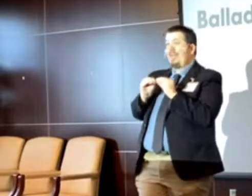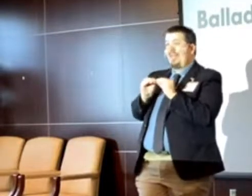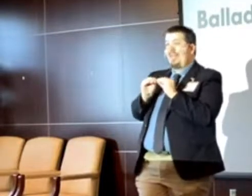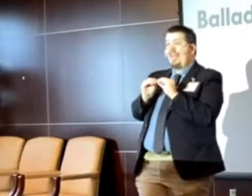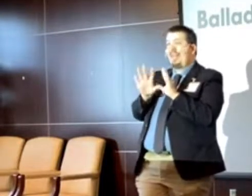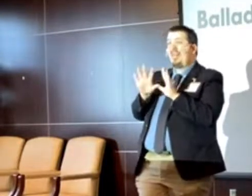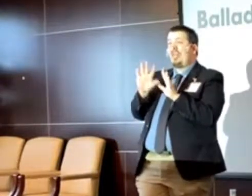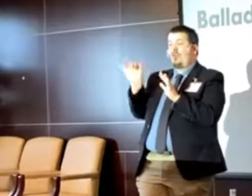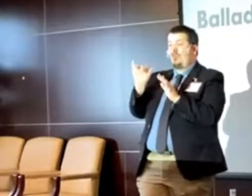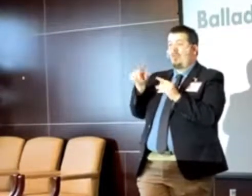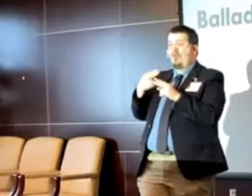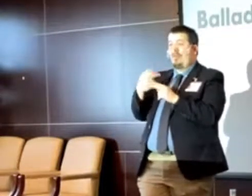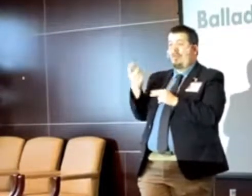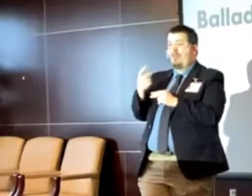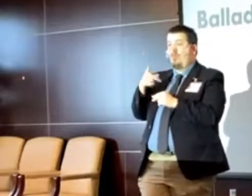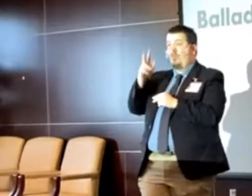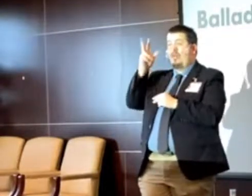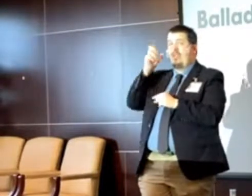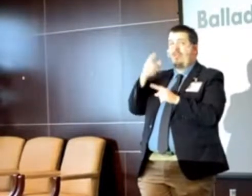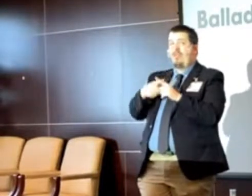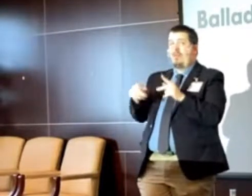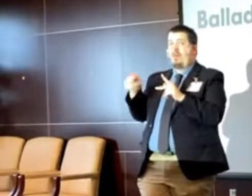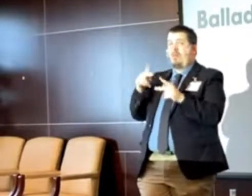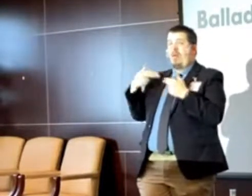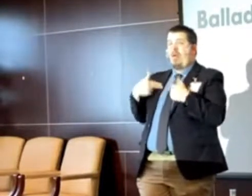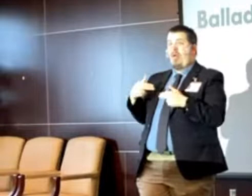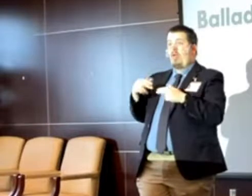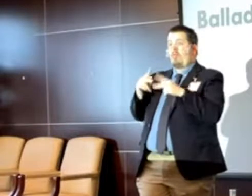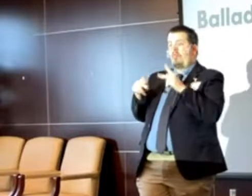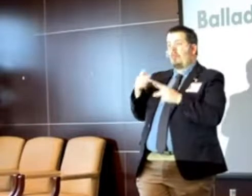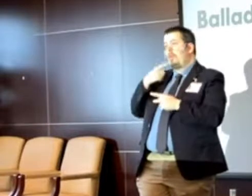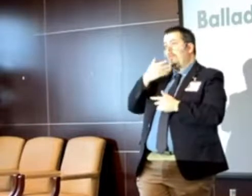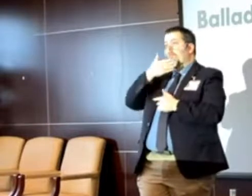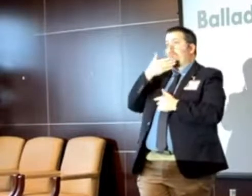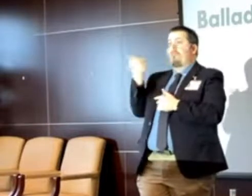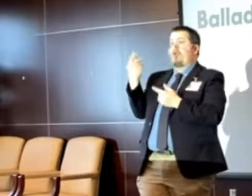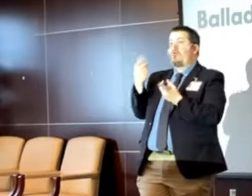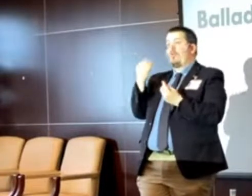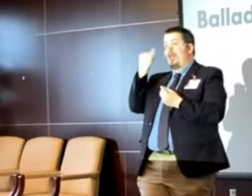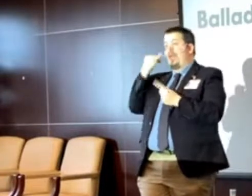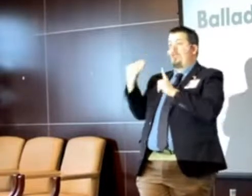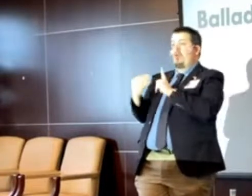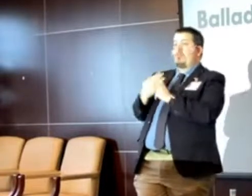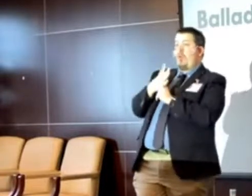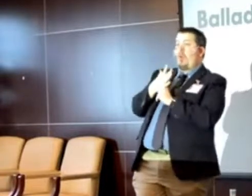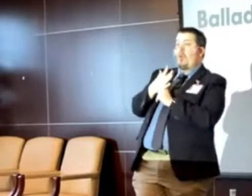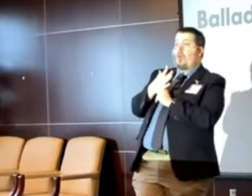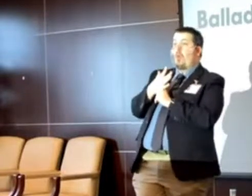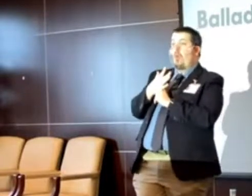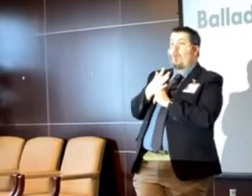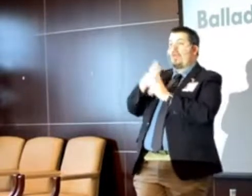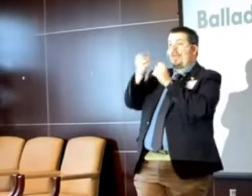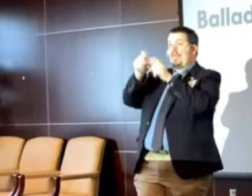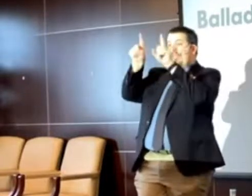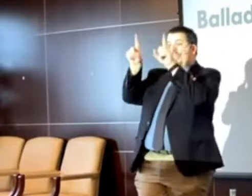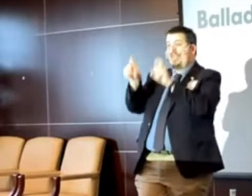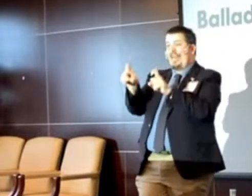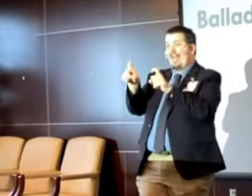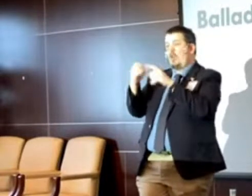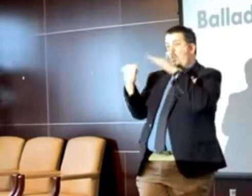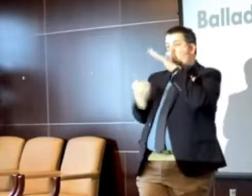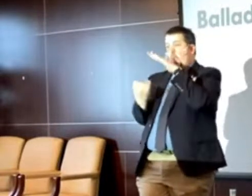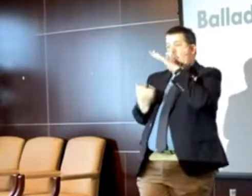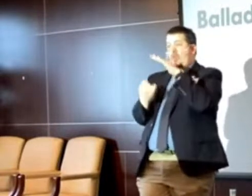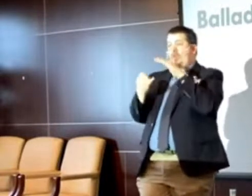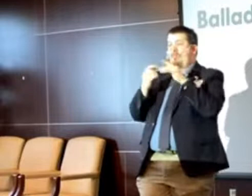too about something. You'll hear from public health officials that the best thing you can do if you've been exposed is get tested and quarantine